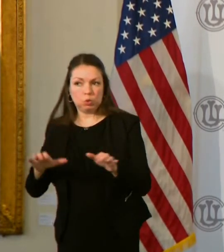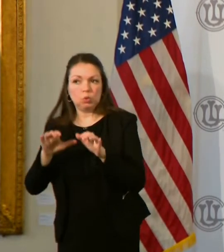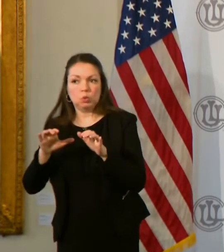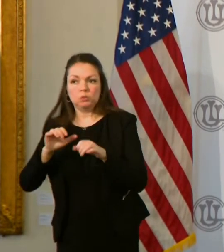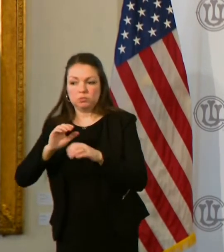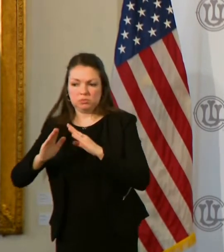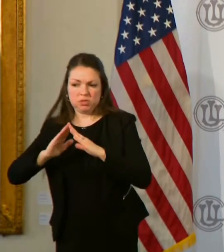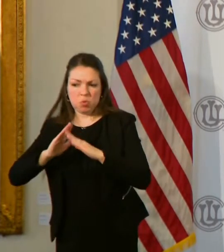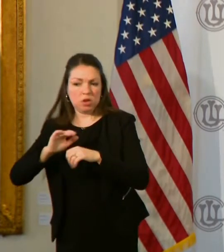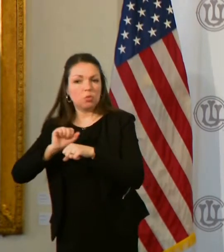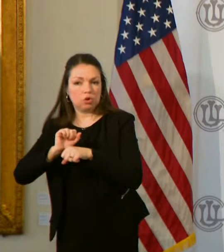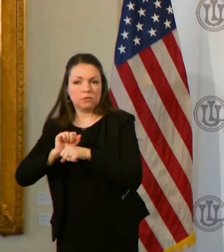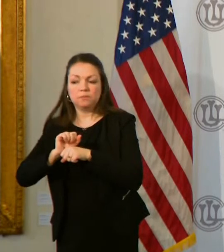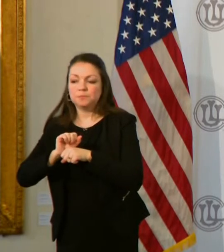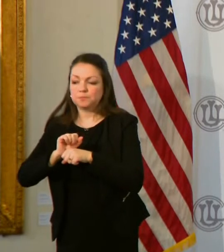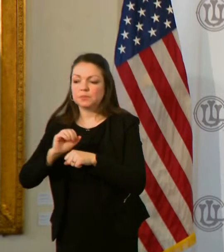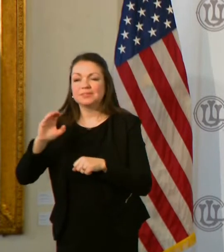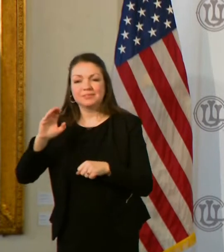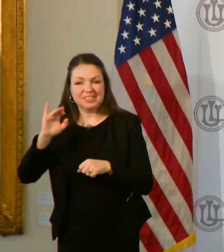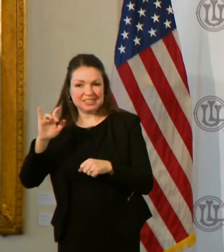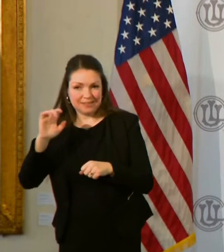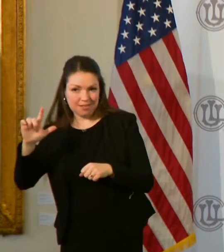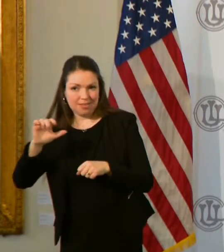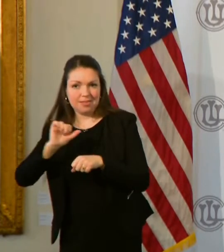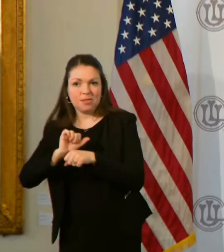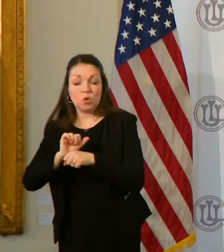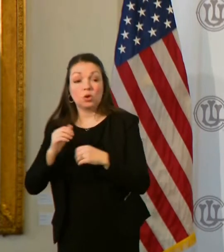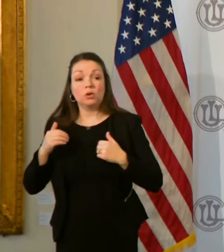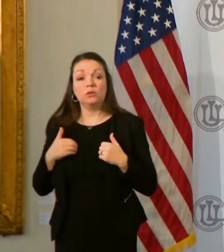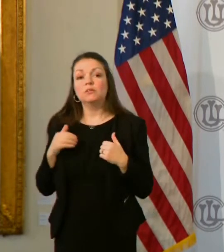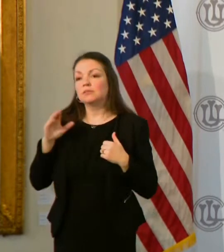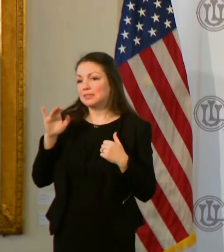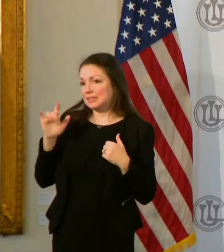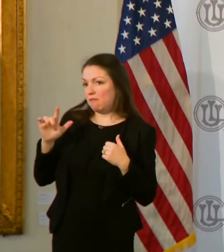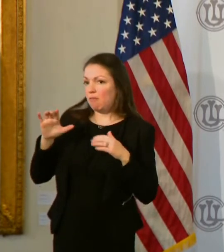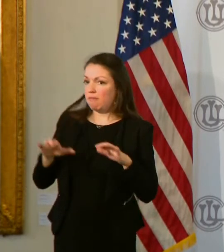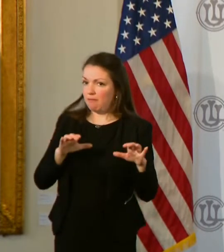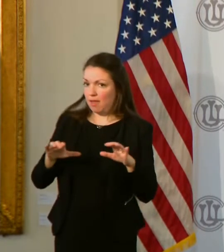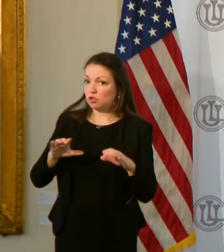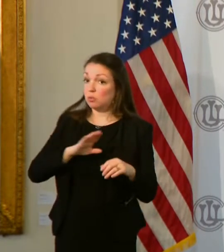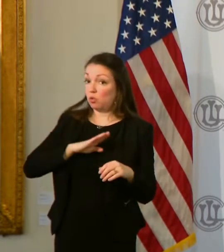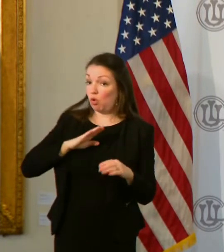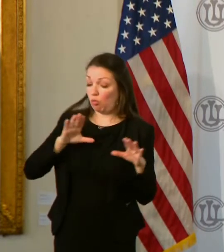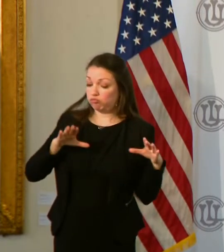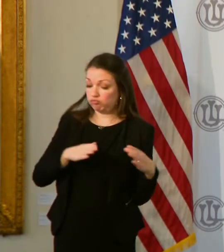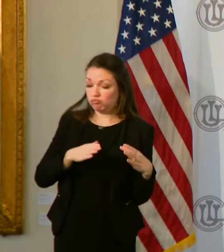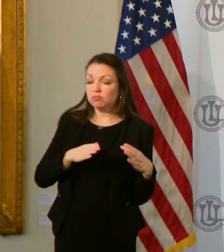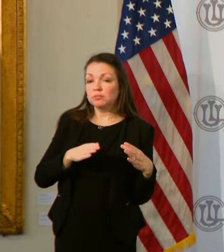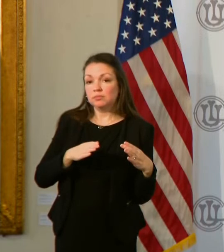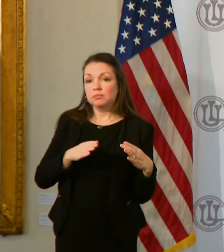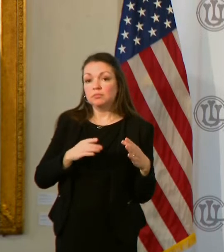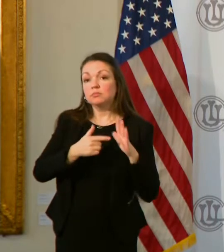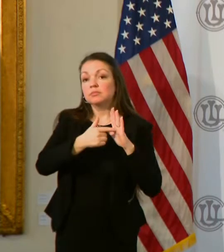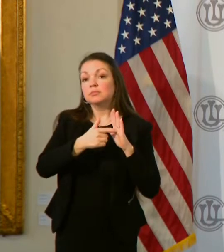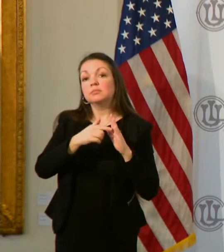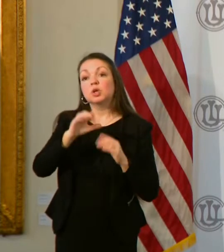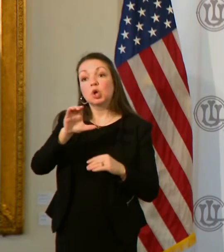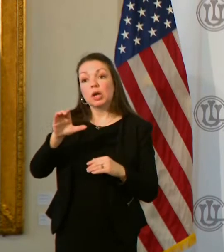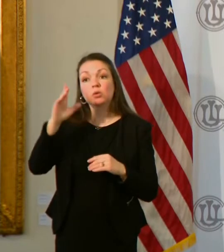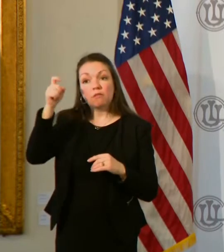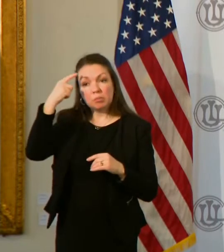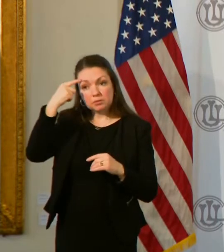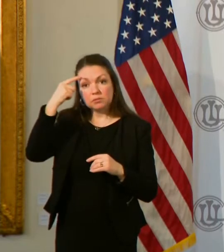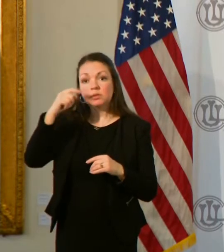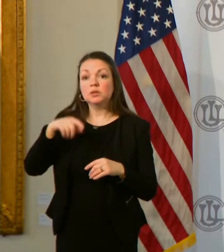office. But my office also has the Civil Actions Bureau that represents Cook County government